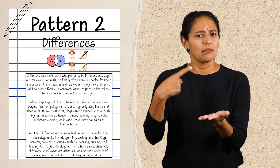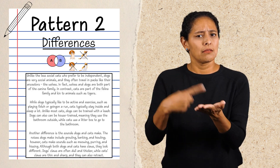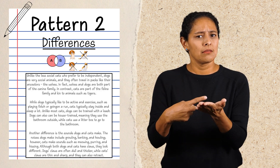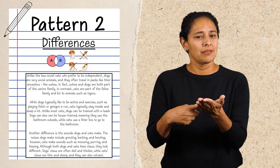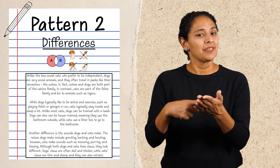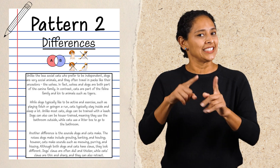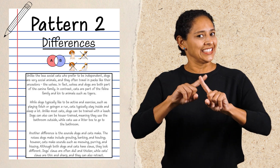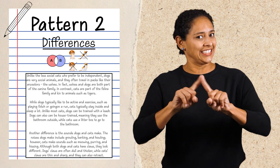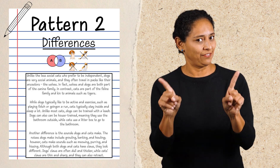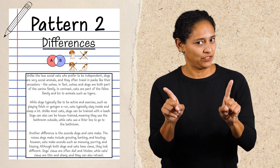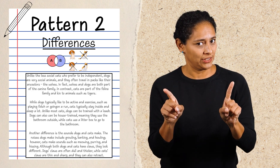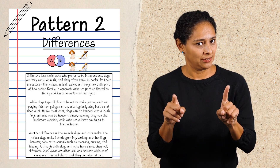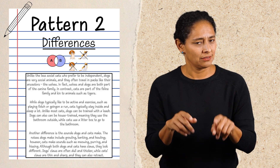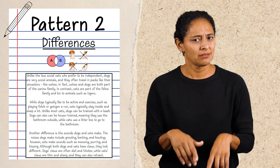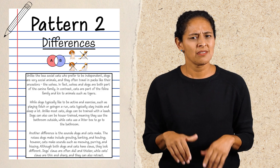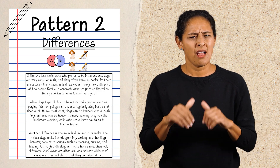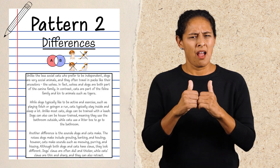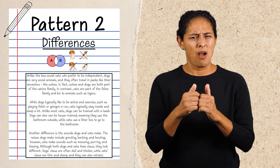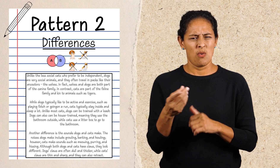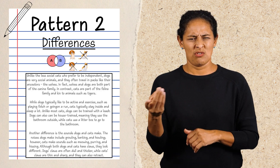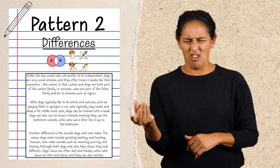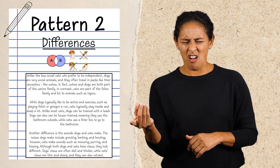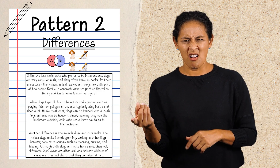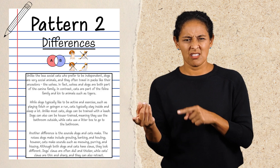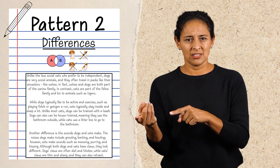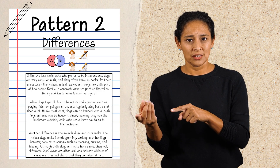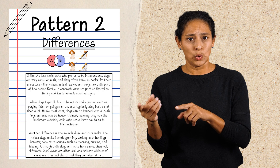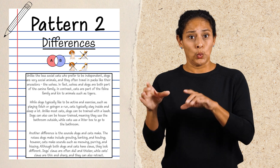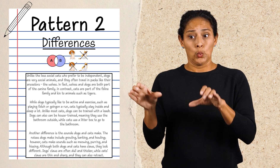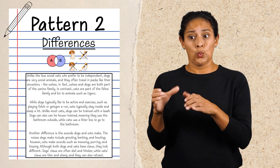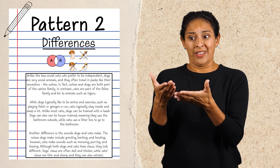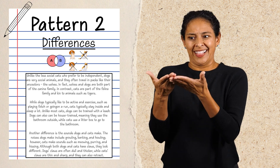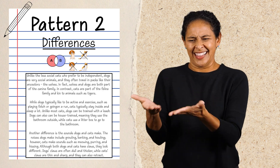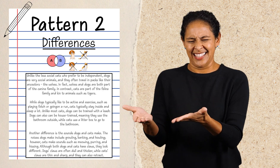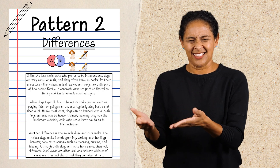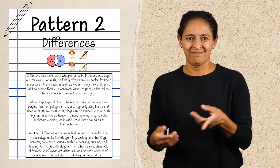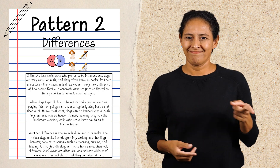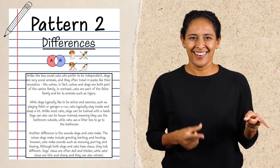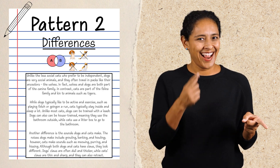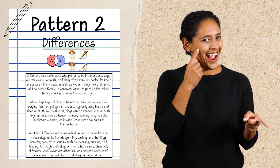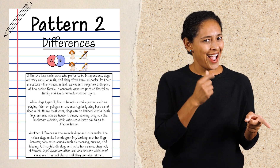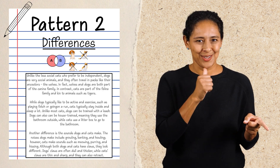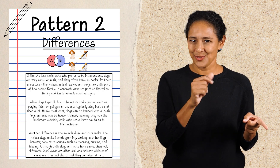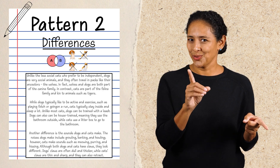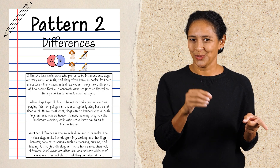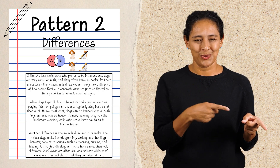Next, I talk about the differences, how dogs do things cats don't do,